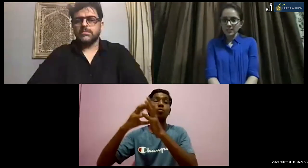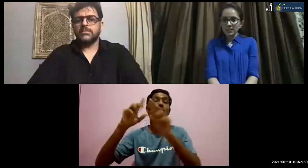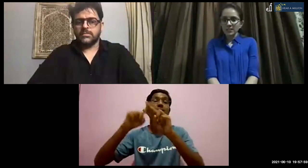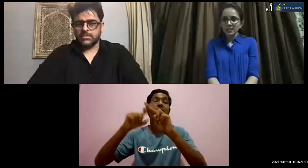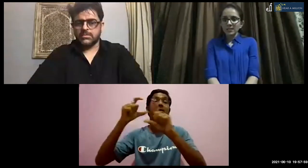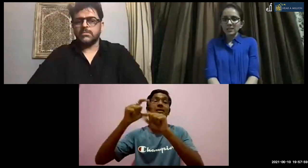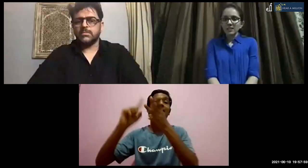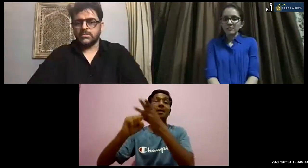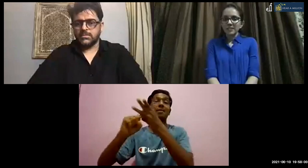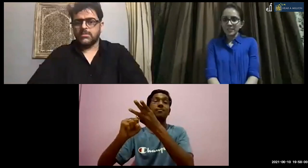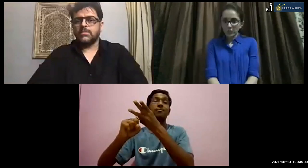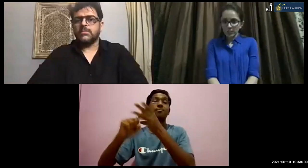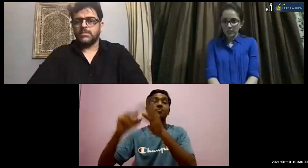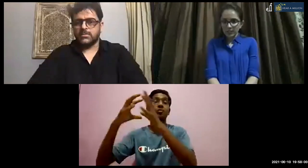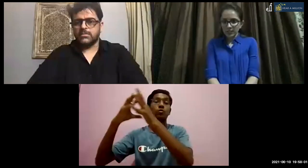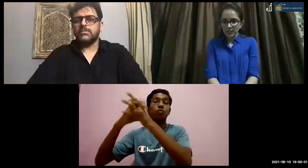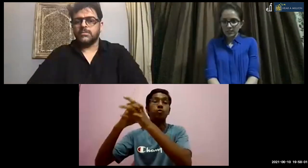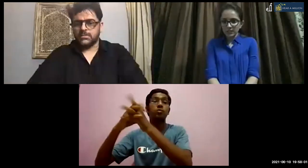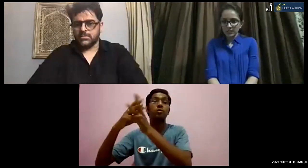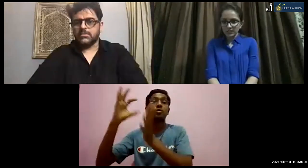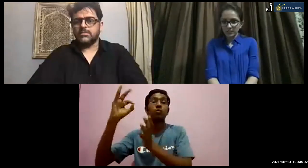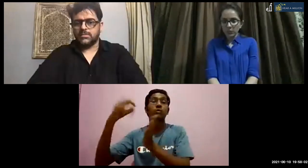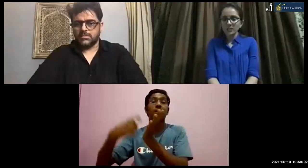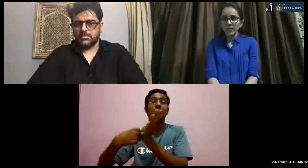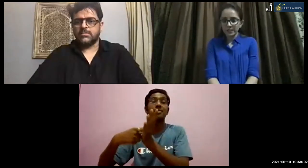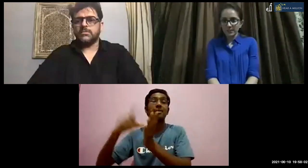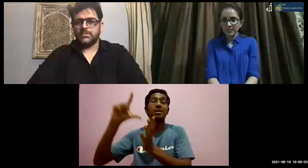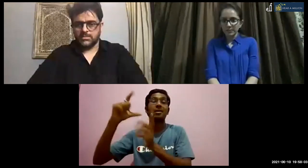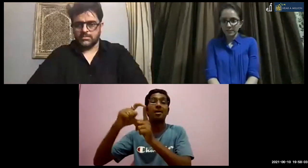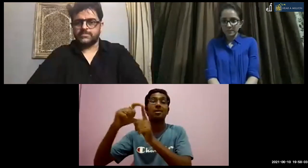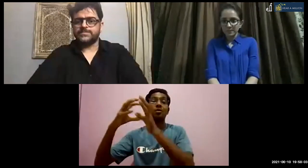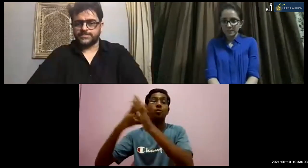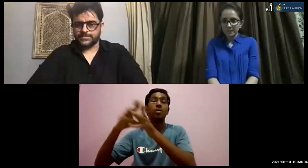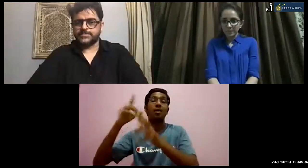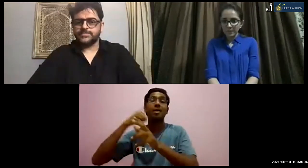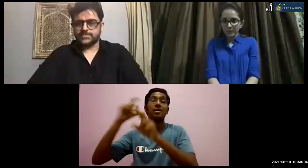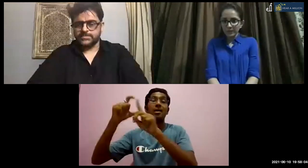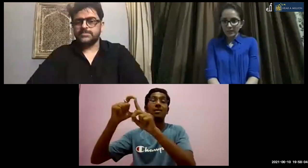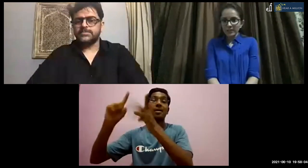World Federation. Worldwide. Worldwide.